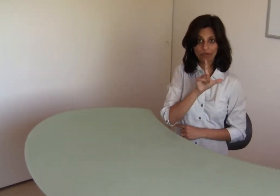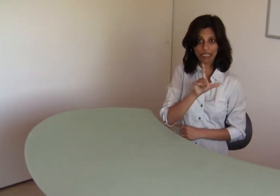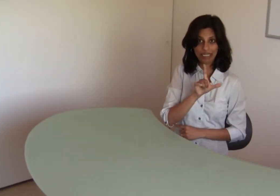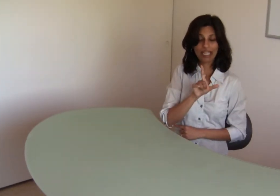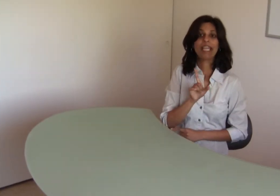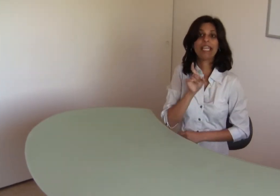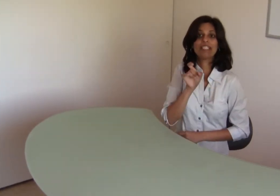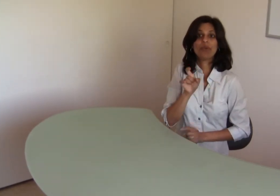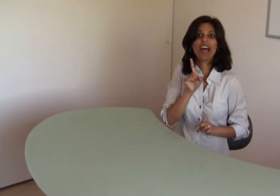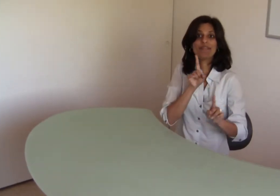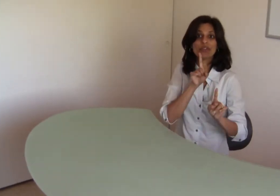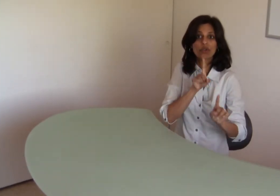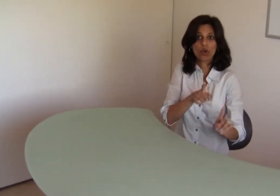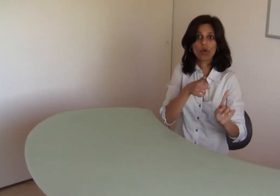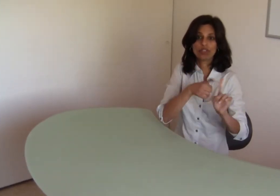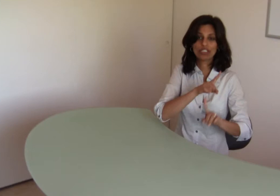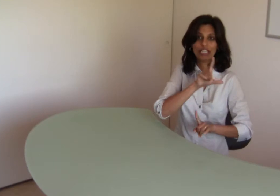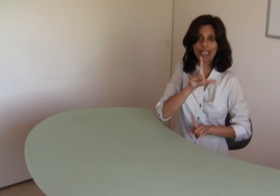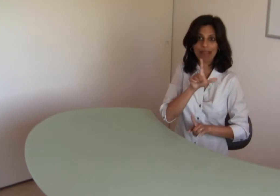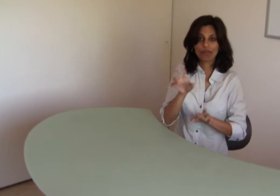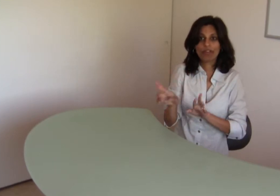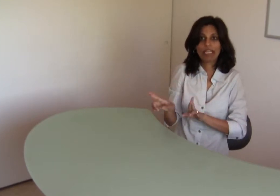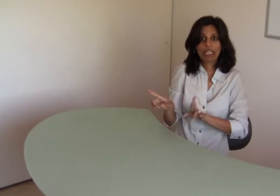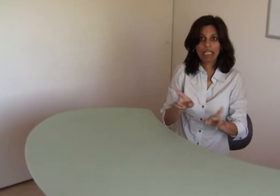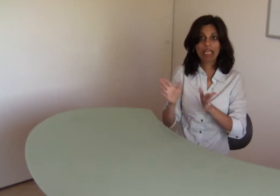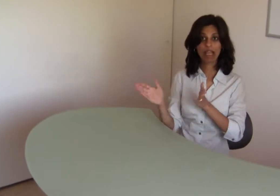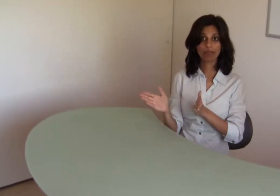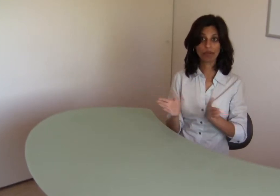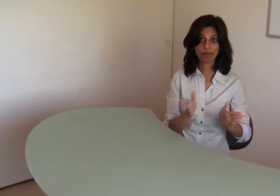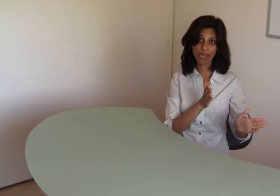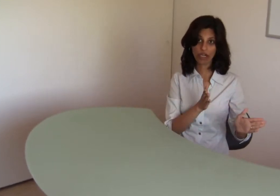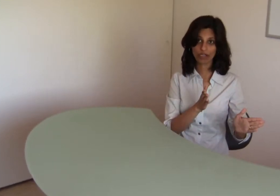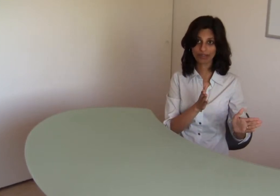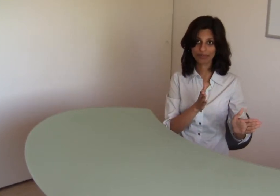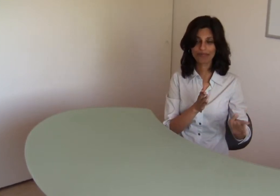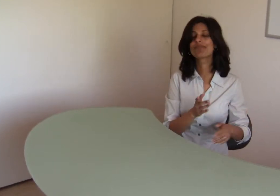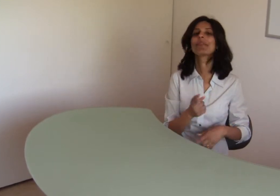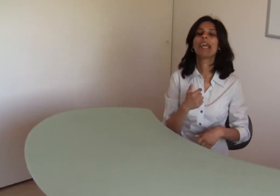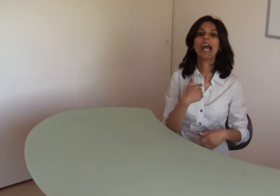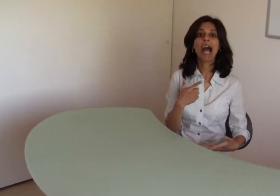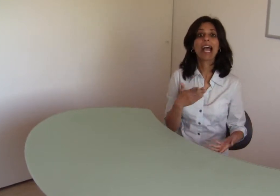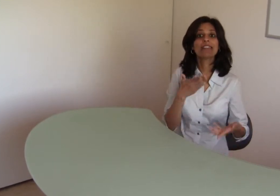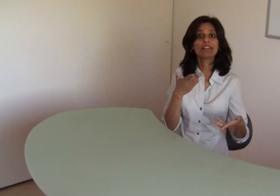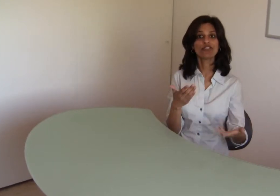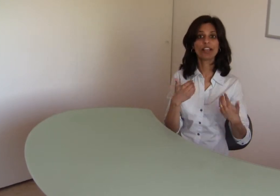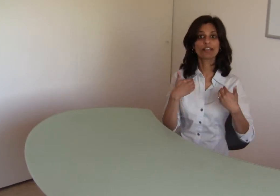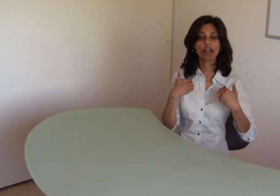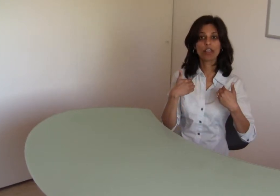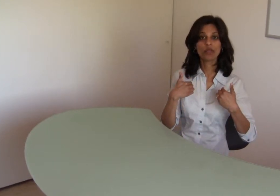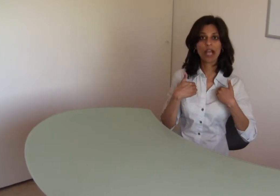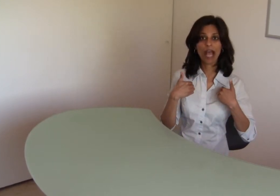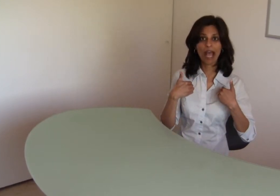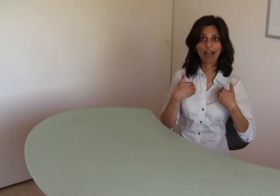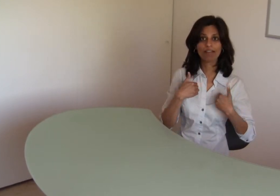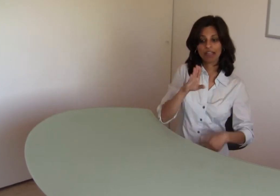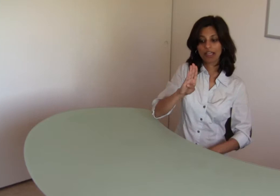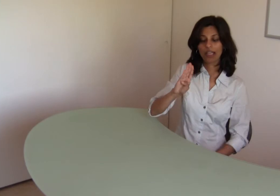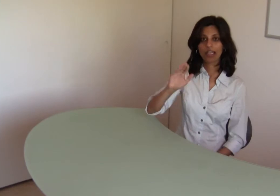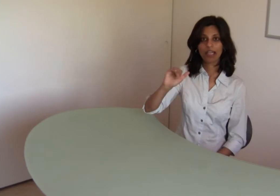library is you have to go to the library prepared. I suggest you have